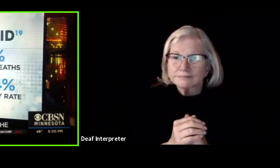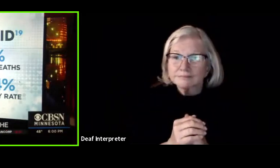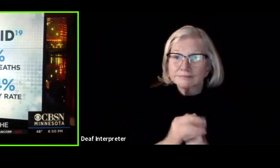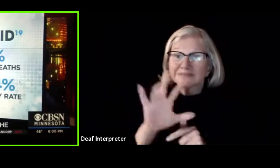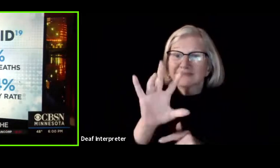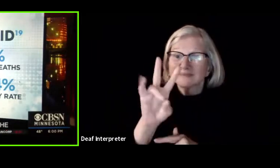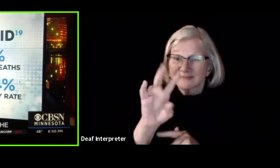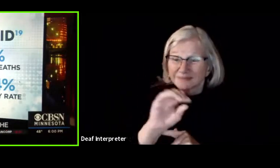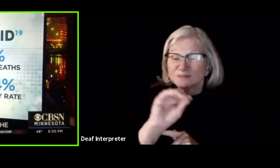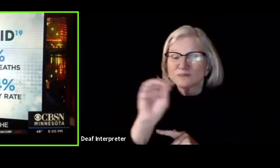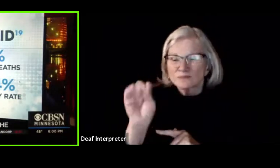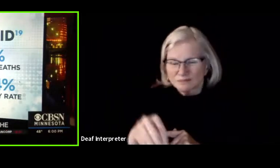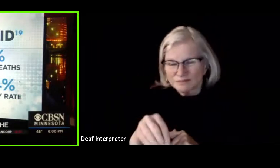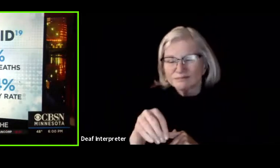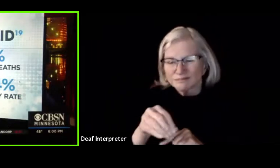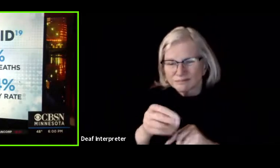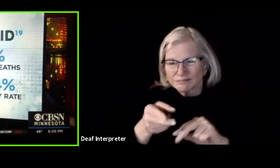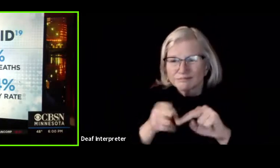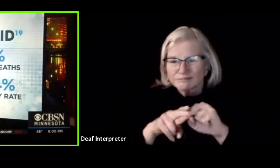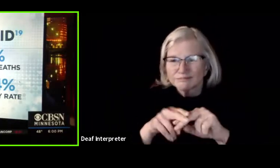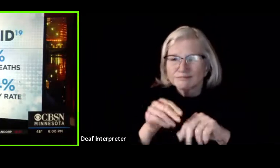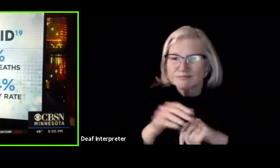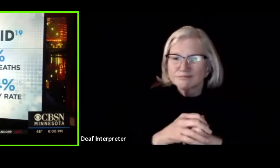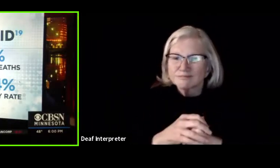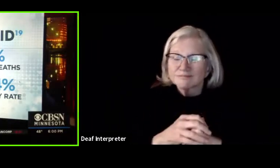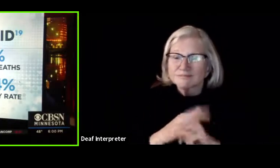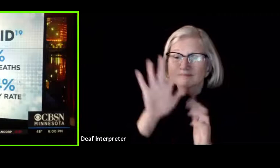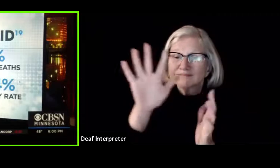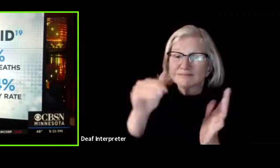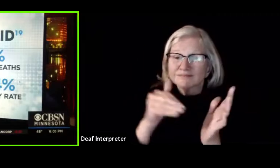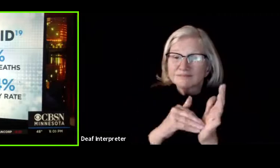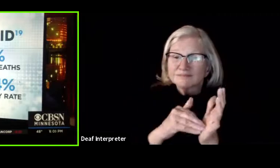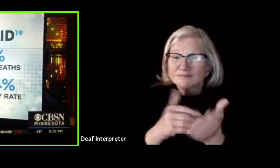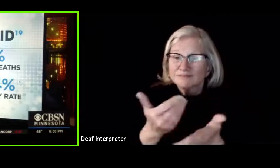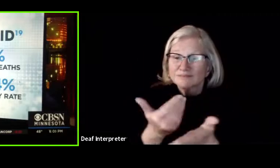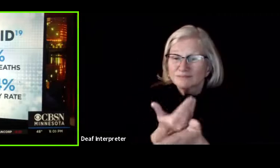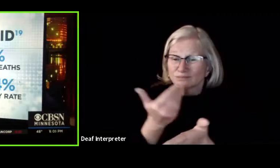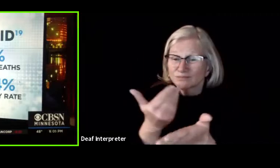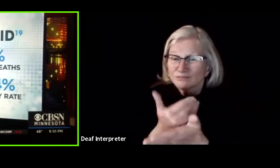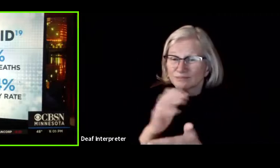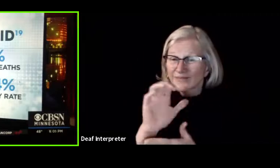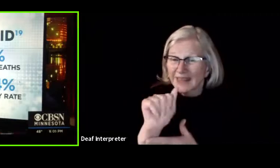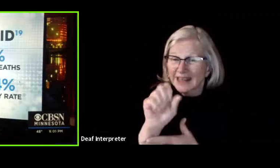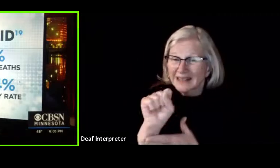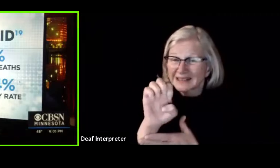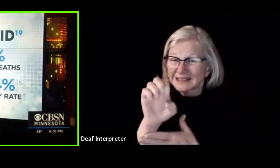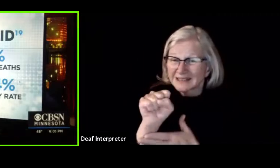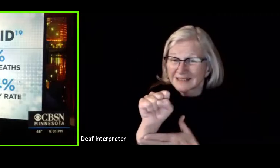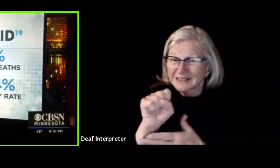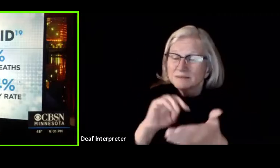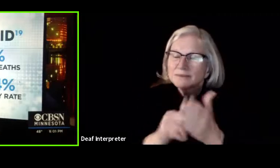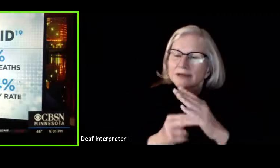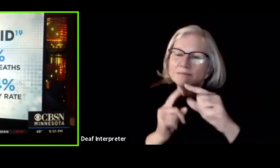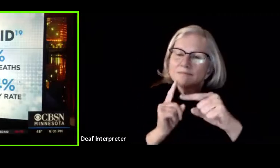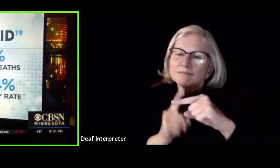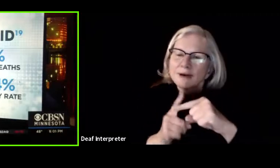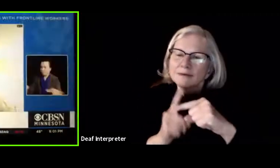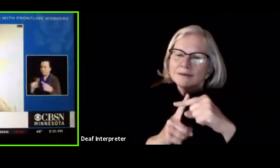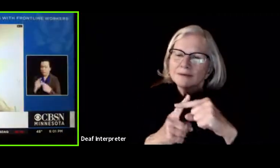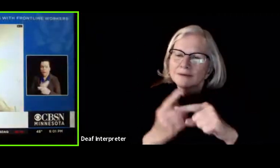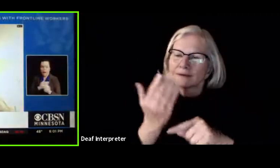today puts us at a positivity rate above 15%. Cases are putting a great strain on healthcare